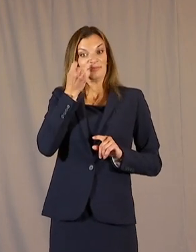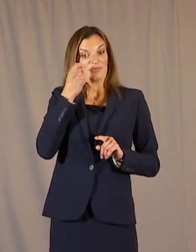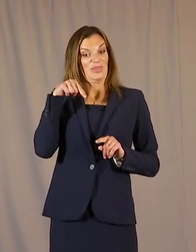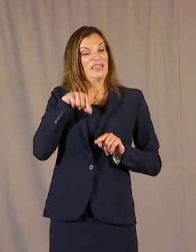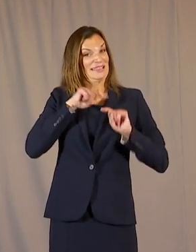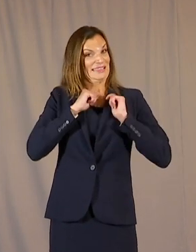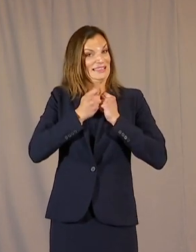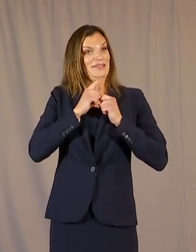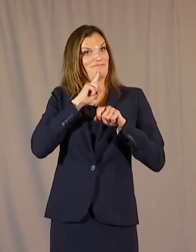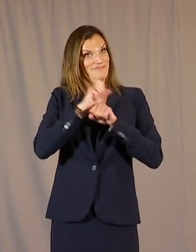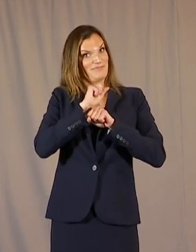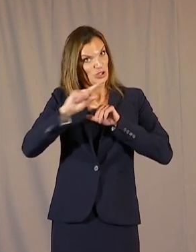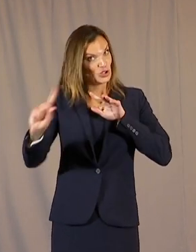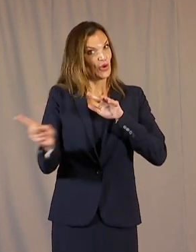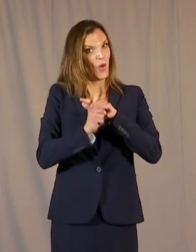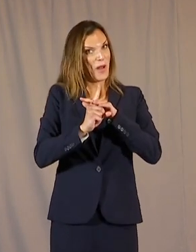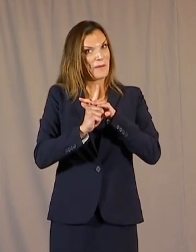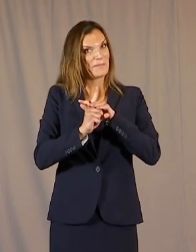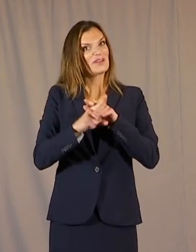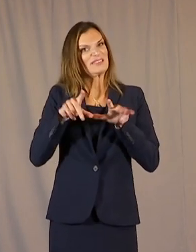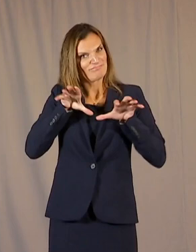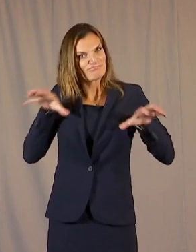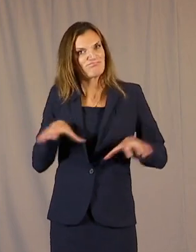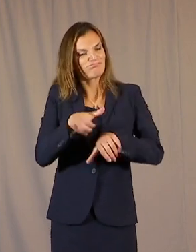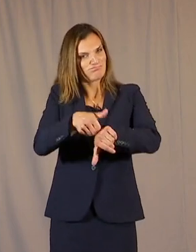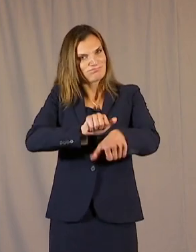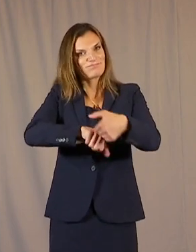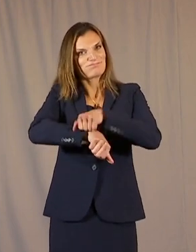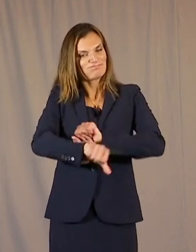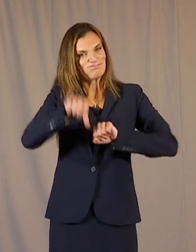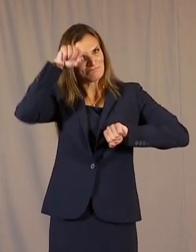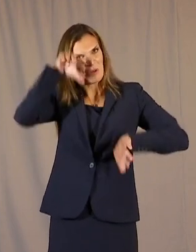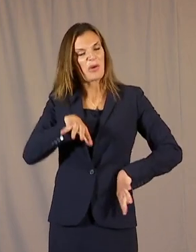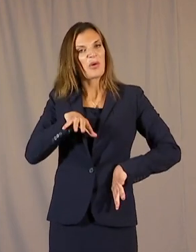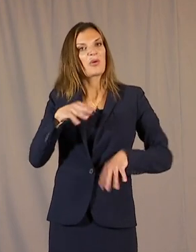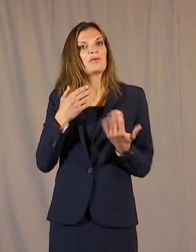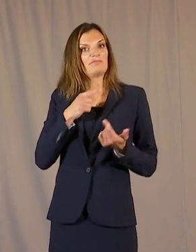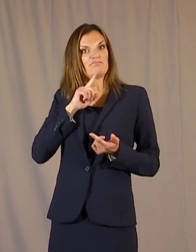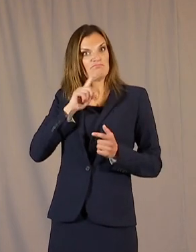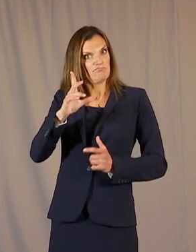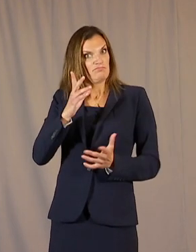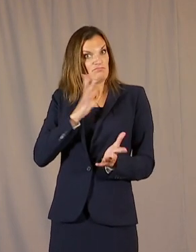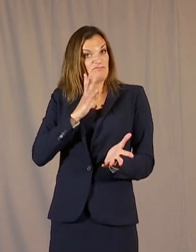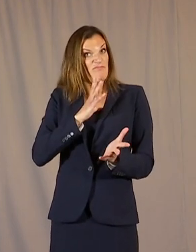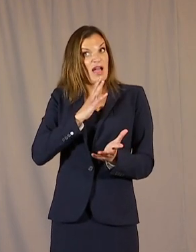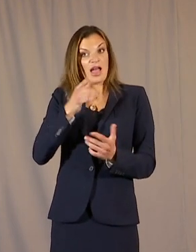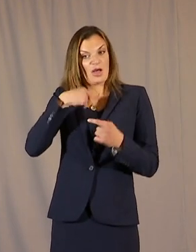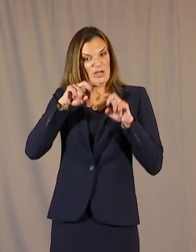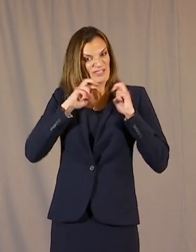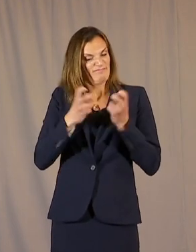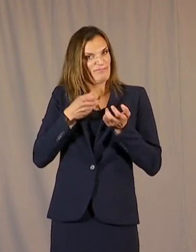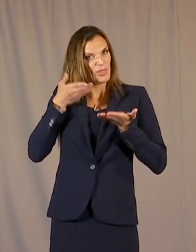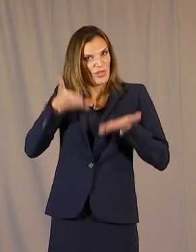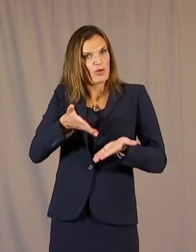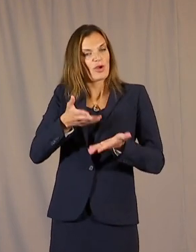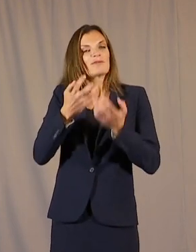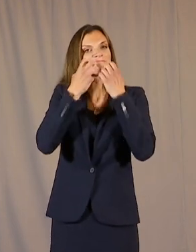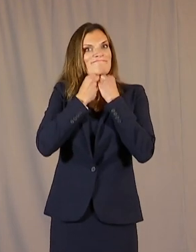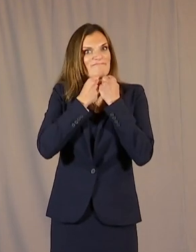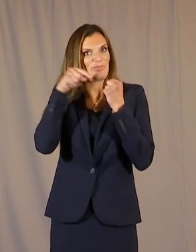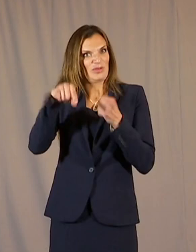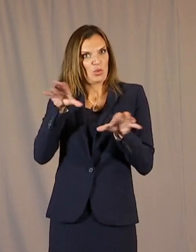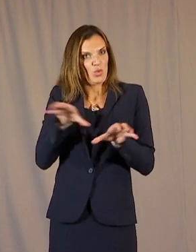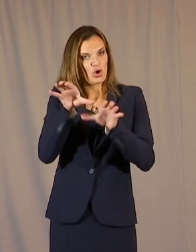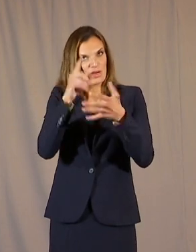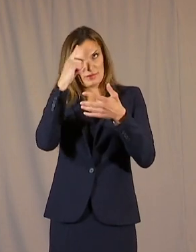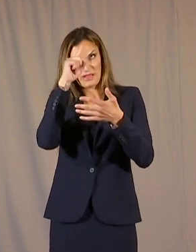show up, did the work, and we were okay with that, because if you weren't committed, you didn't need to be there. And those that were doing enough